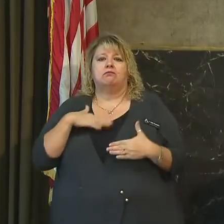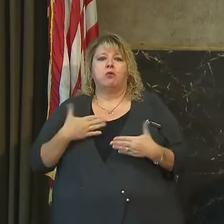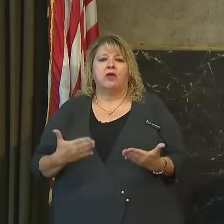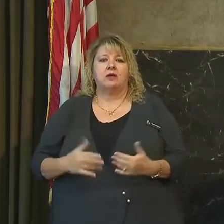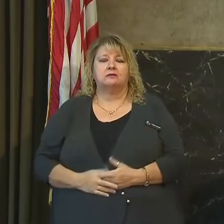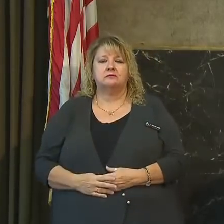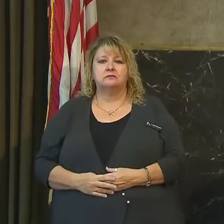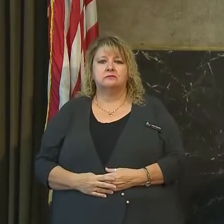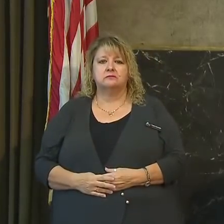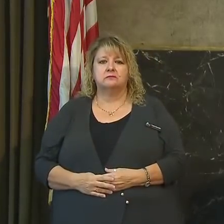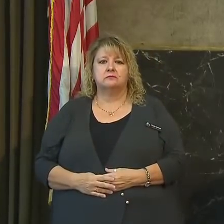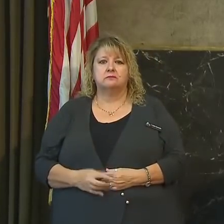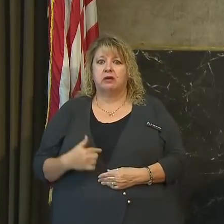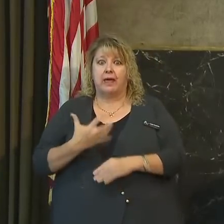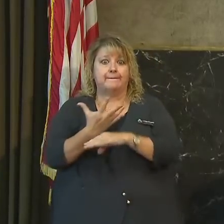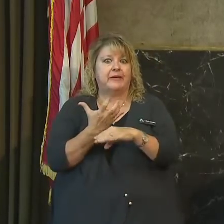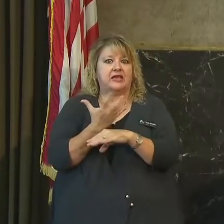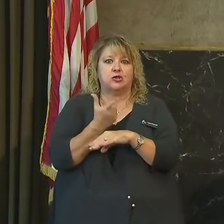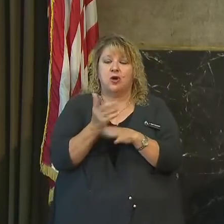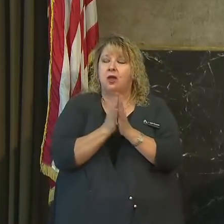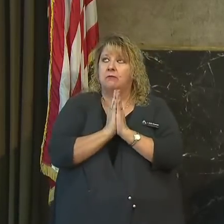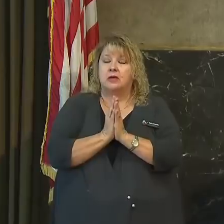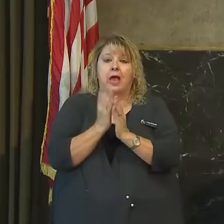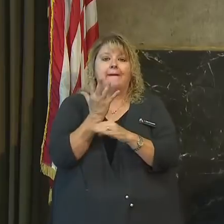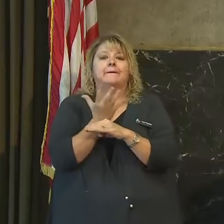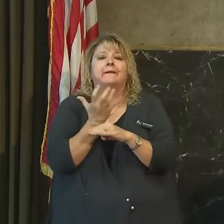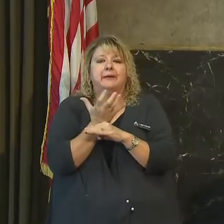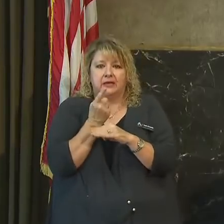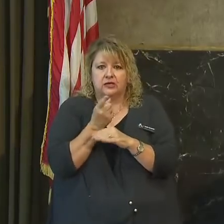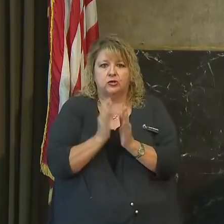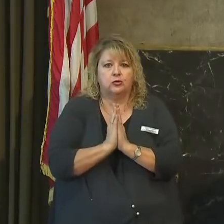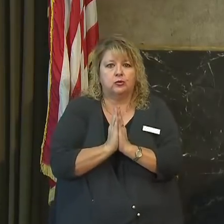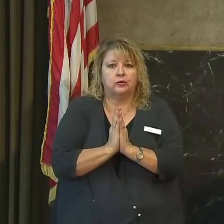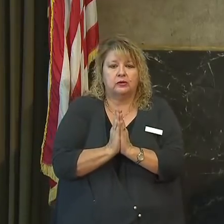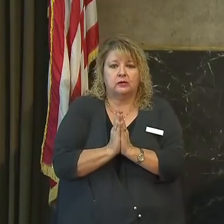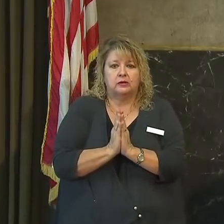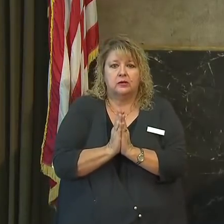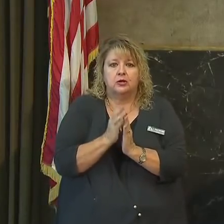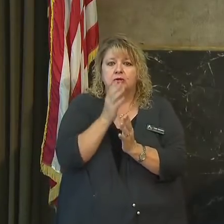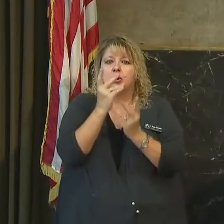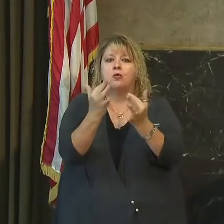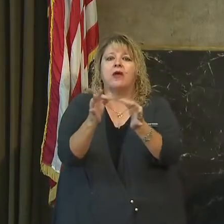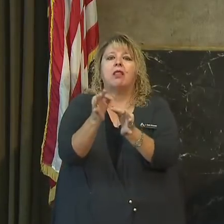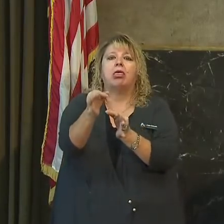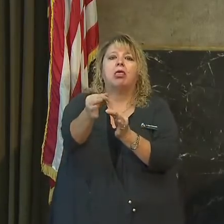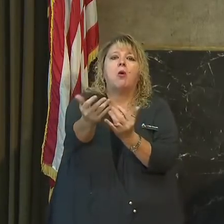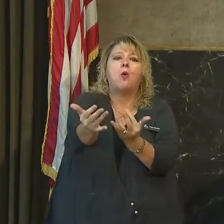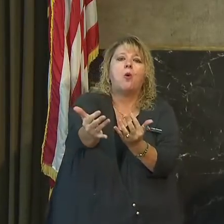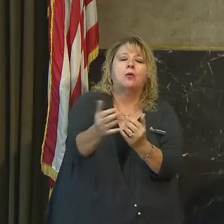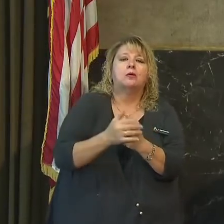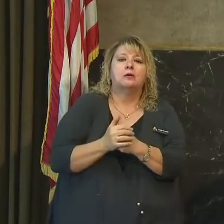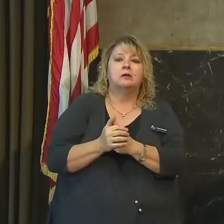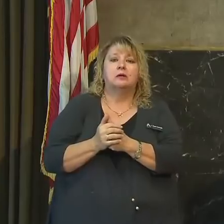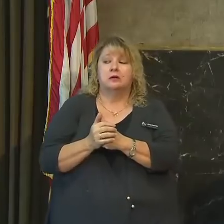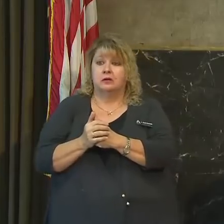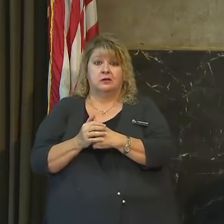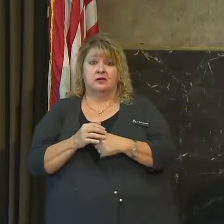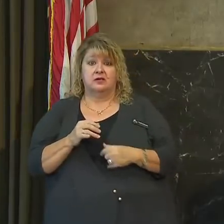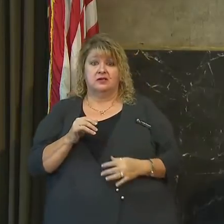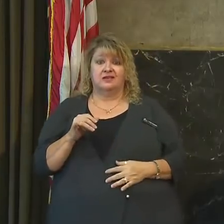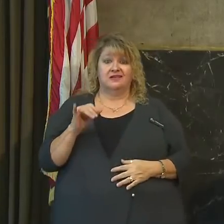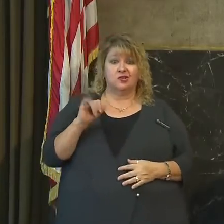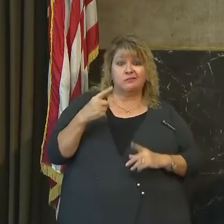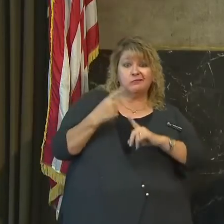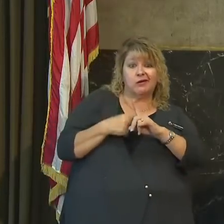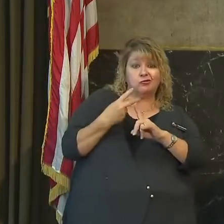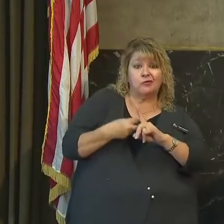But I am pleading with people, and I'm praying that they don't wait till then to make the decision to be vaccinated, because that literally could be a month from